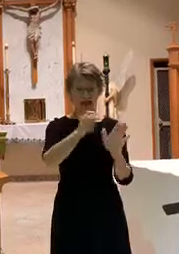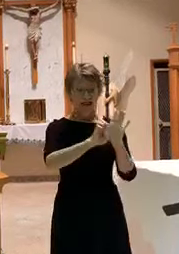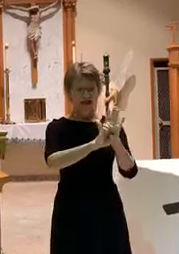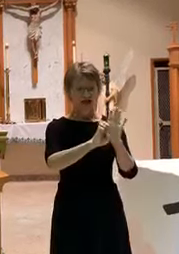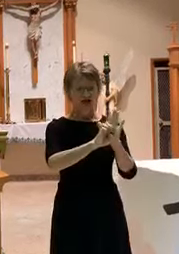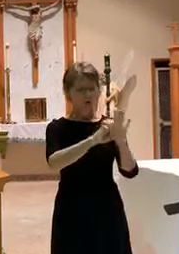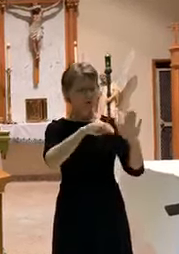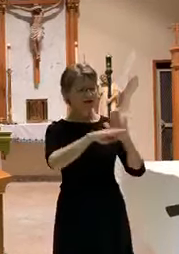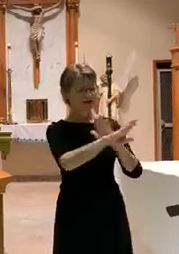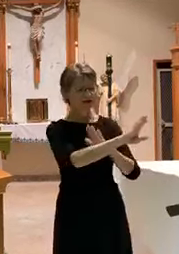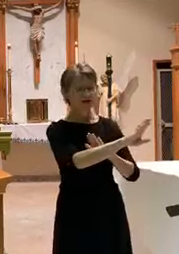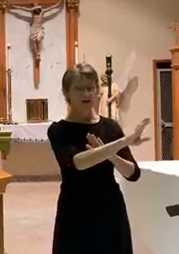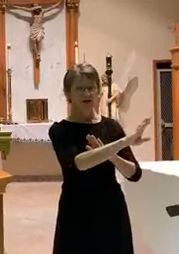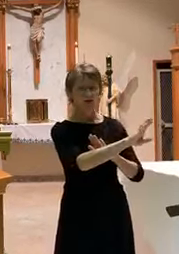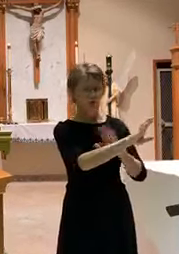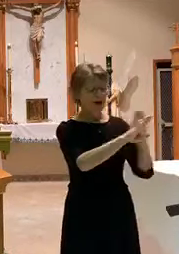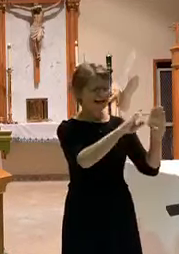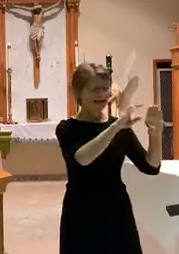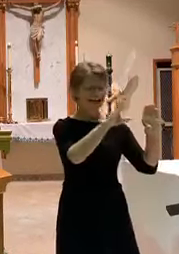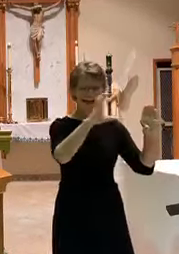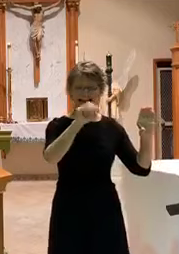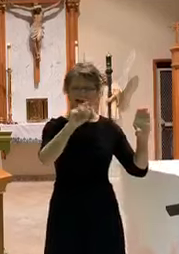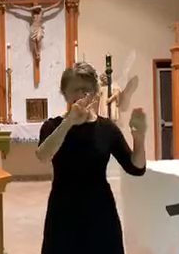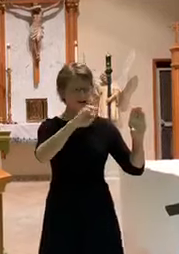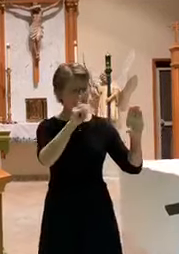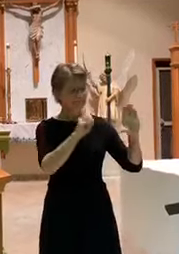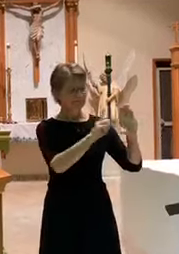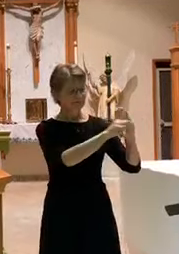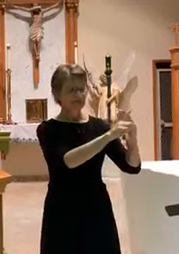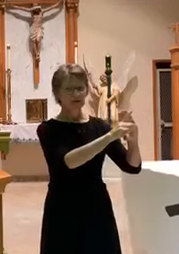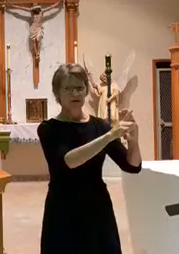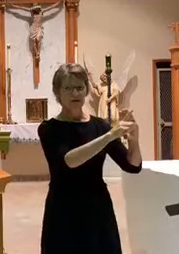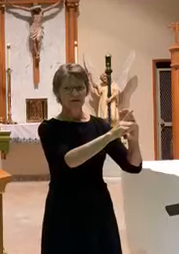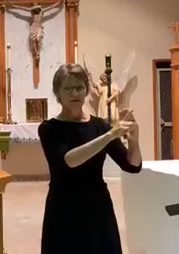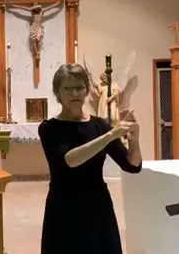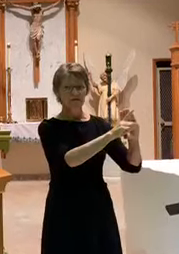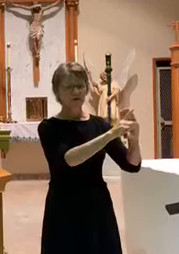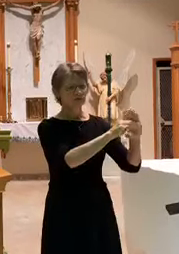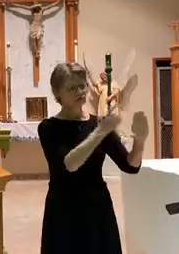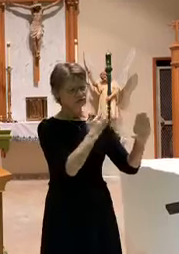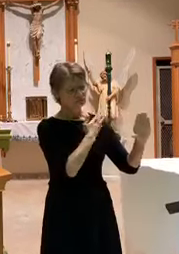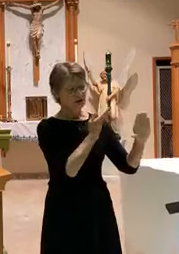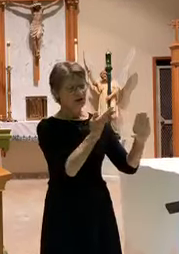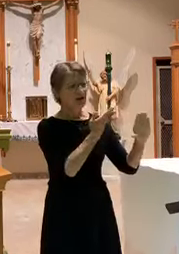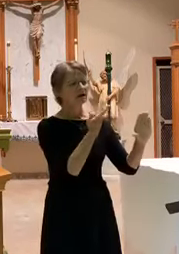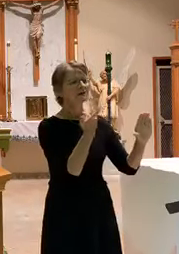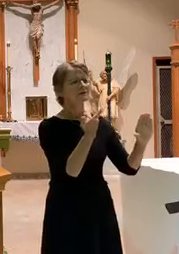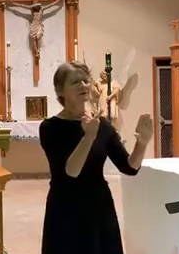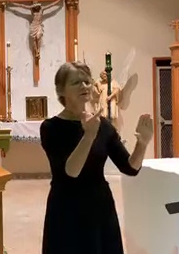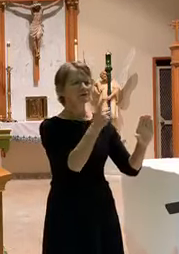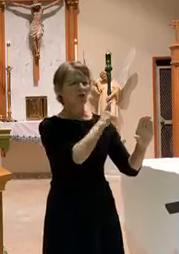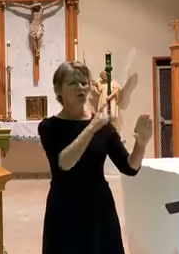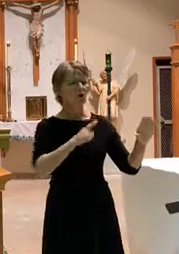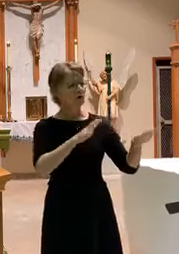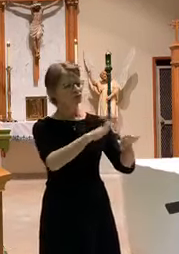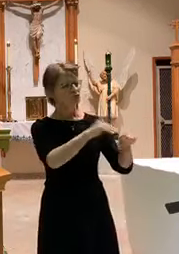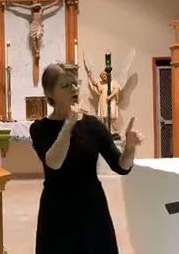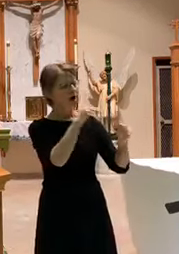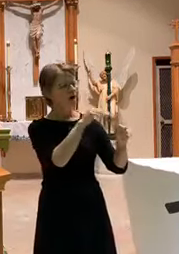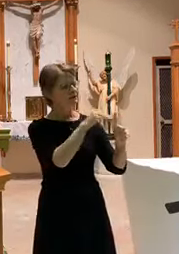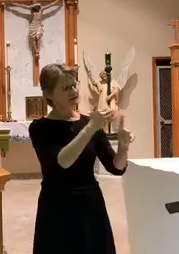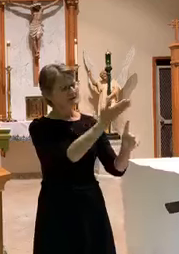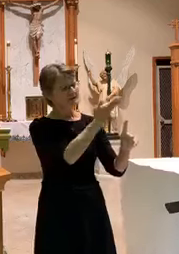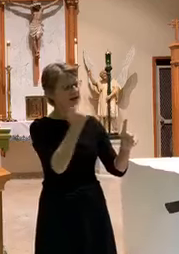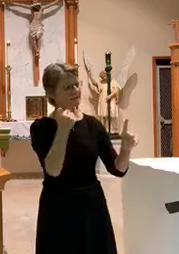shelter. Then the Lord said to him, "Go outside and stand on the mountain before the Lord. The Lord will be passing